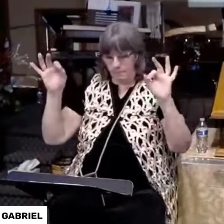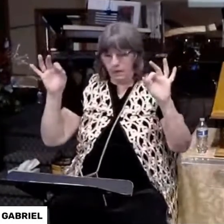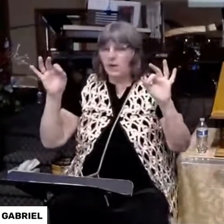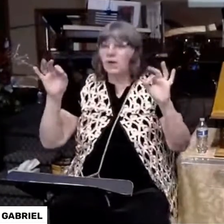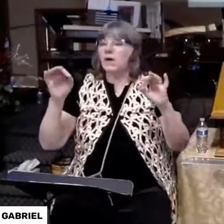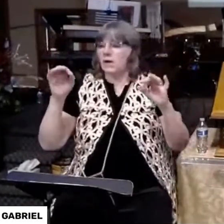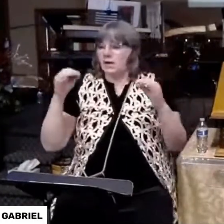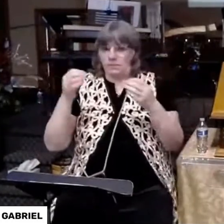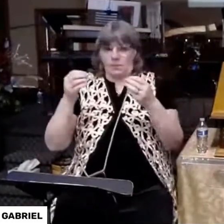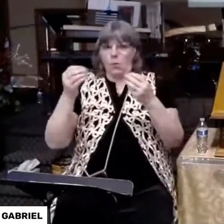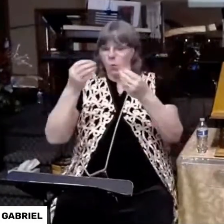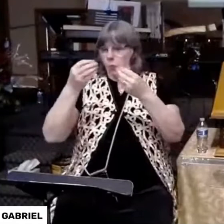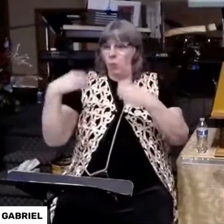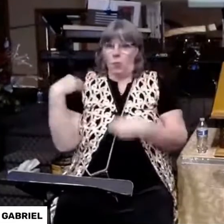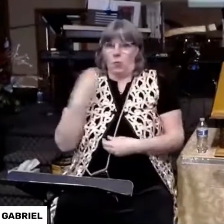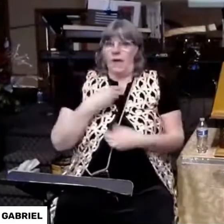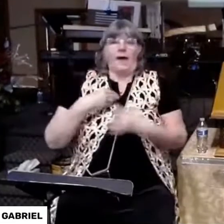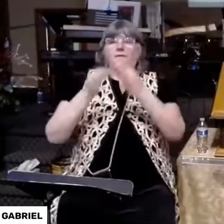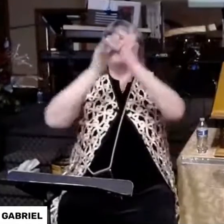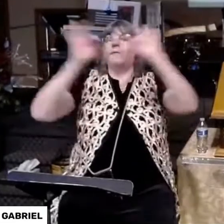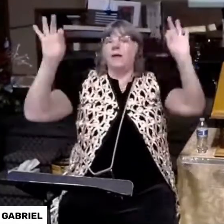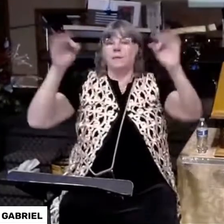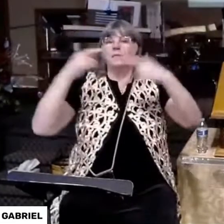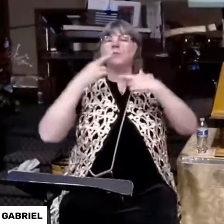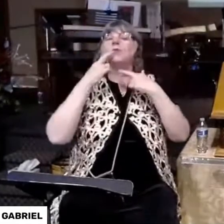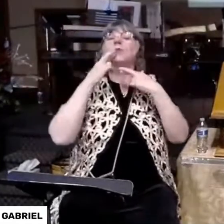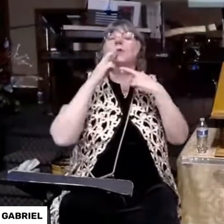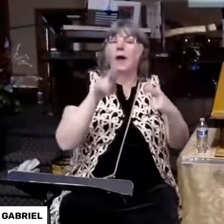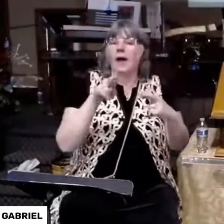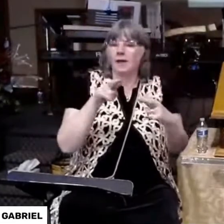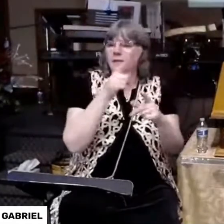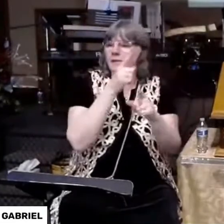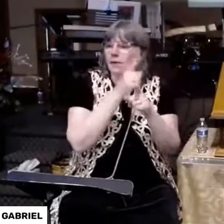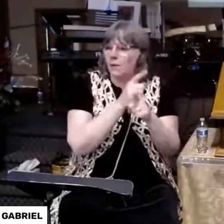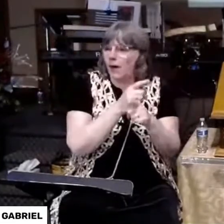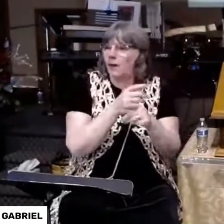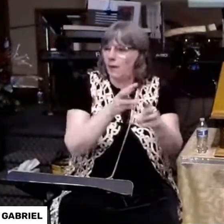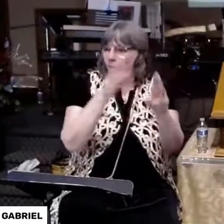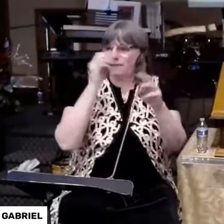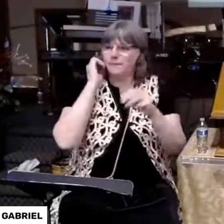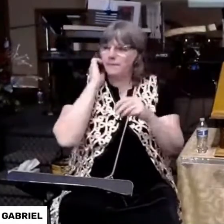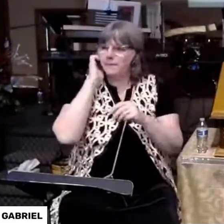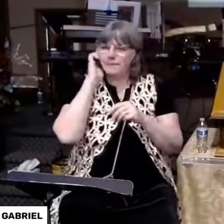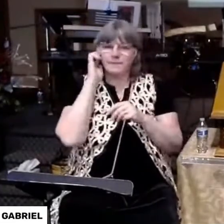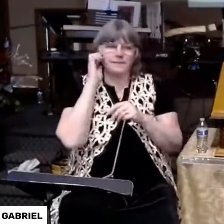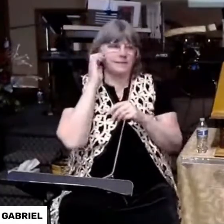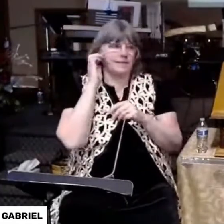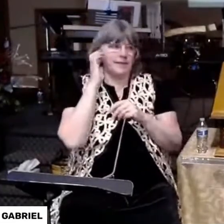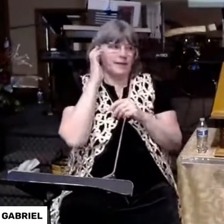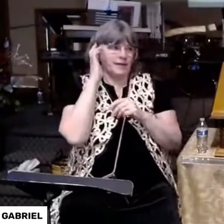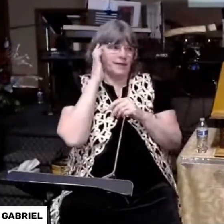to react the way we should out of our God-endowed